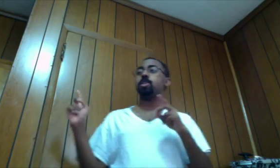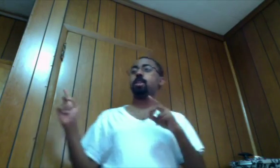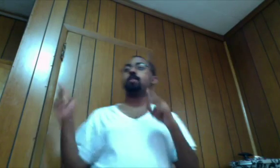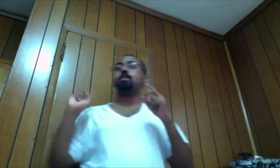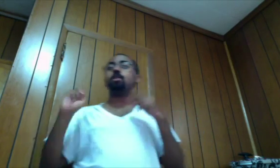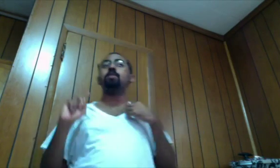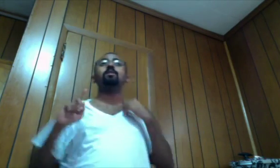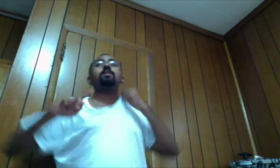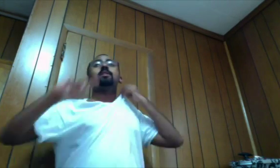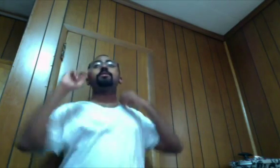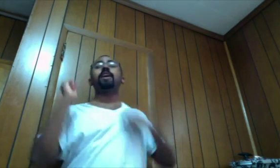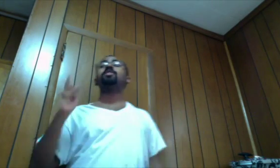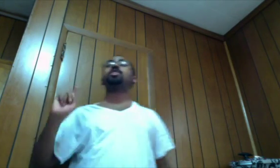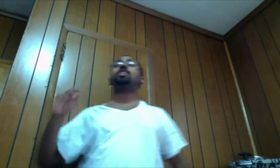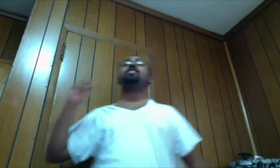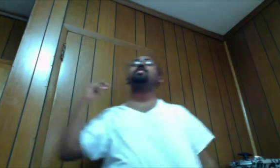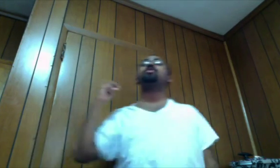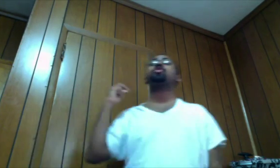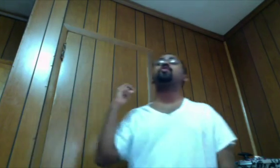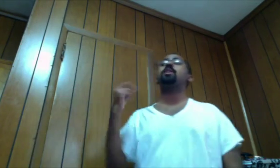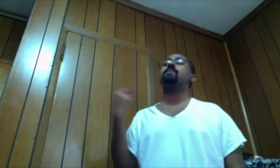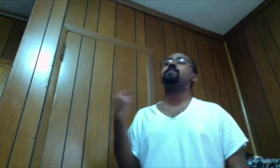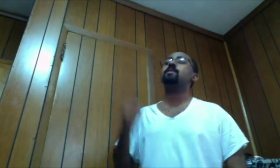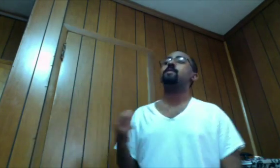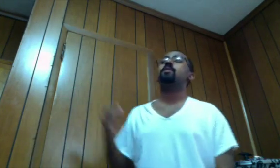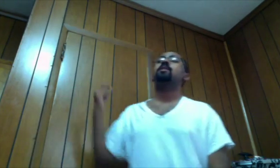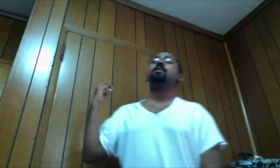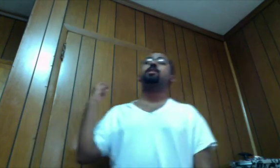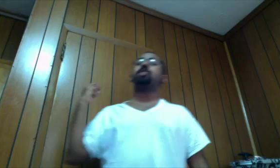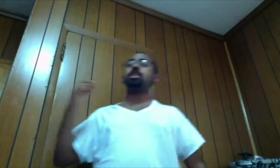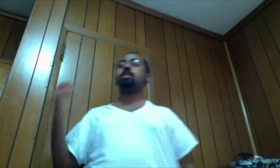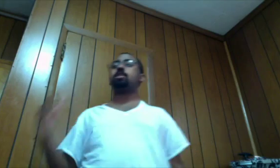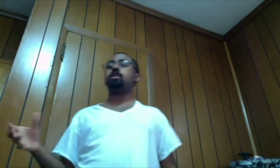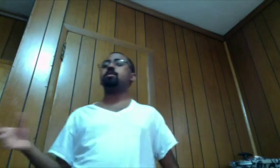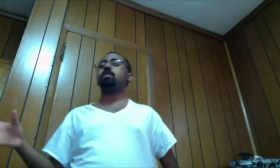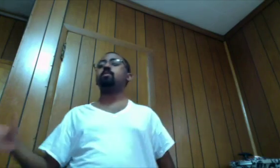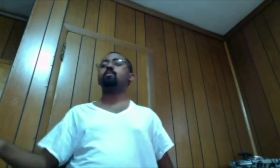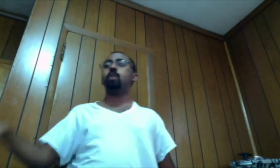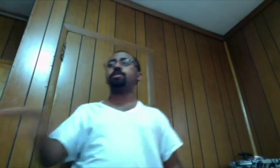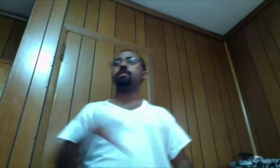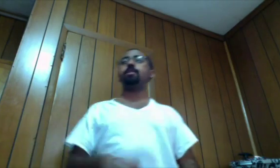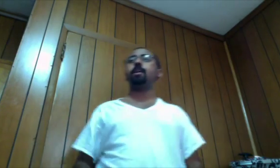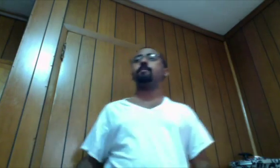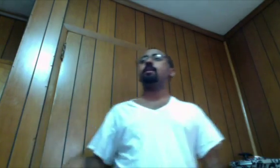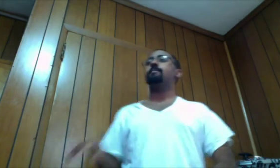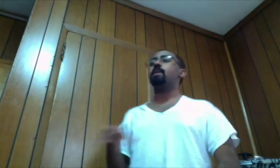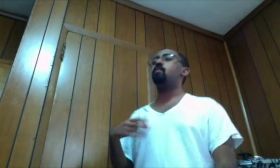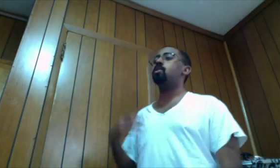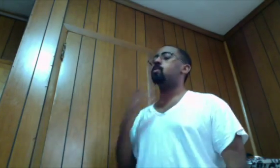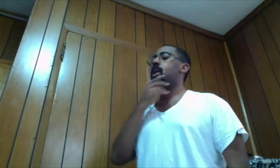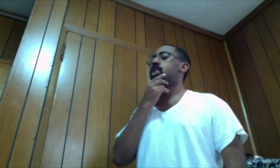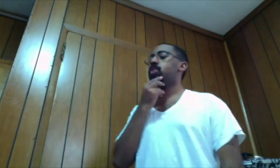chick. Yo, that chick is straight up evil. She's clearly with them, but I wonder why she